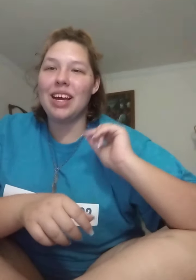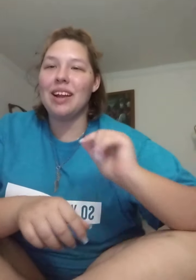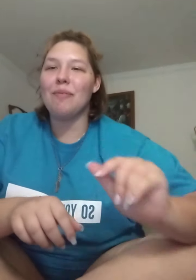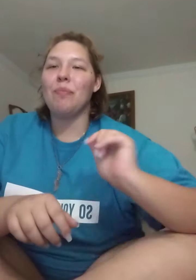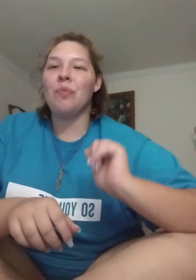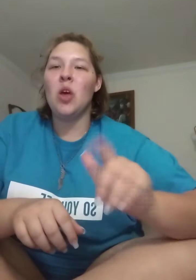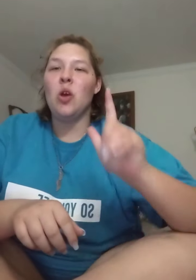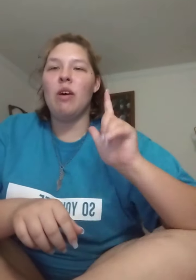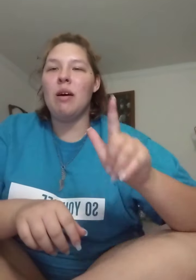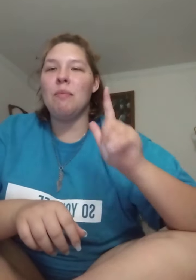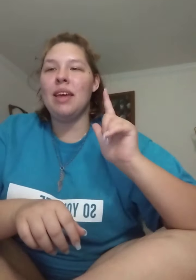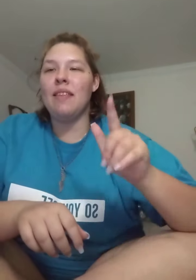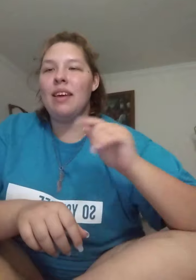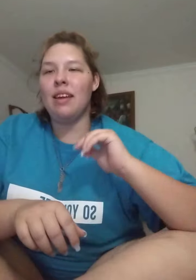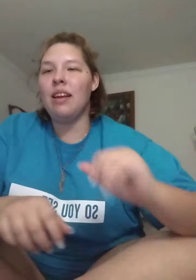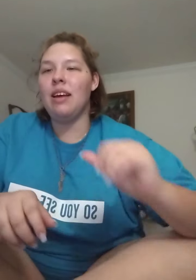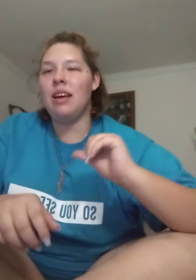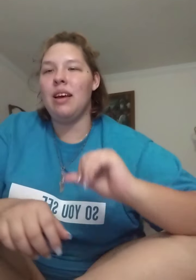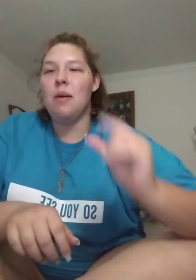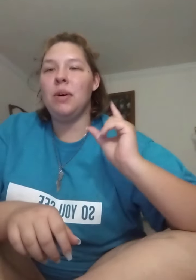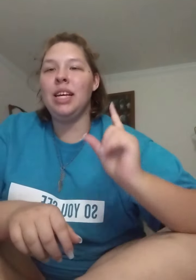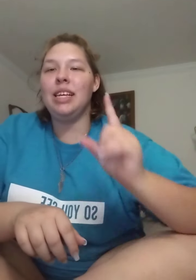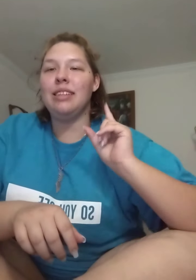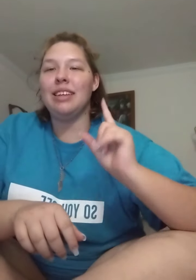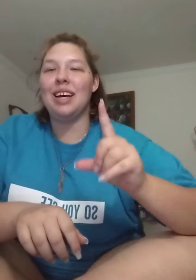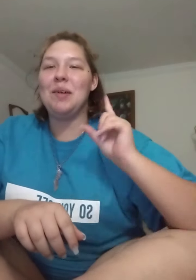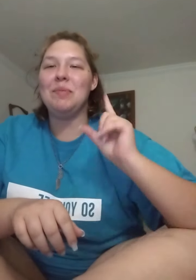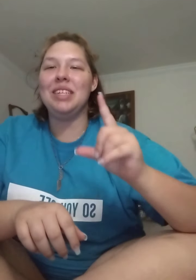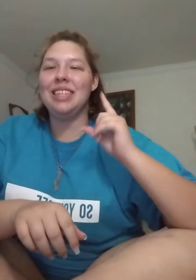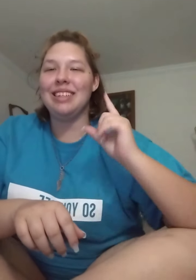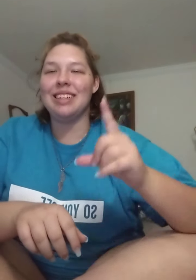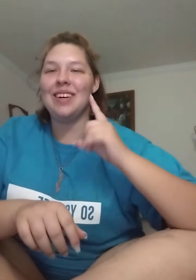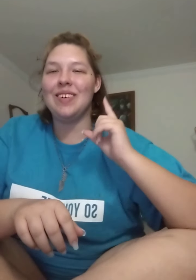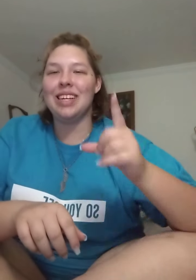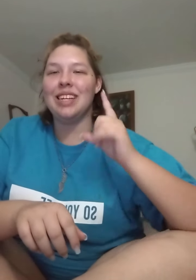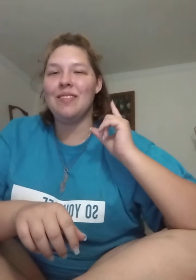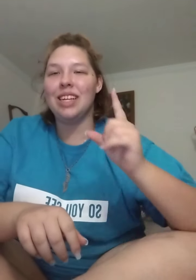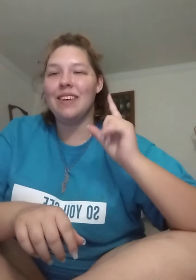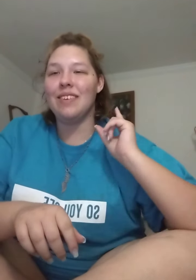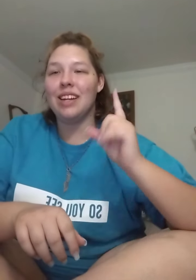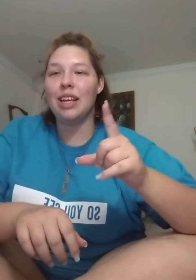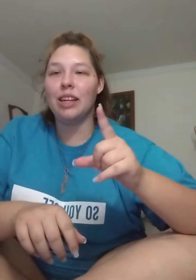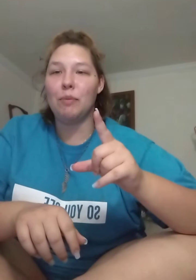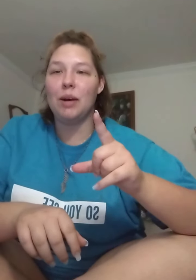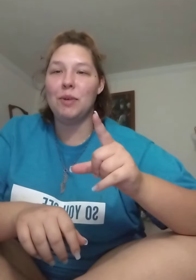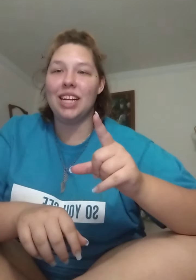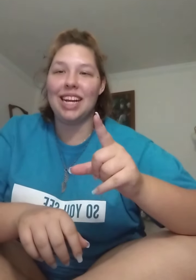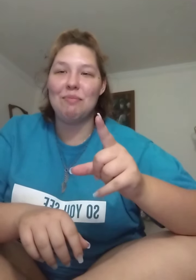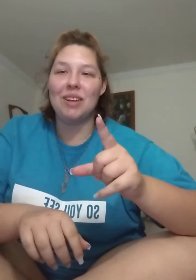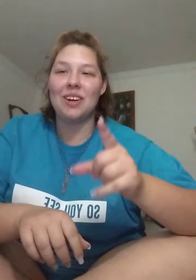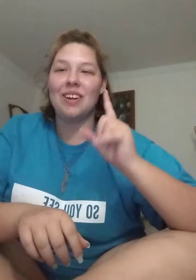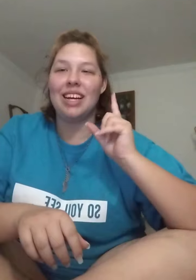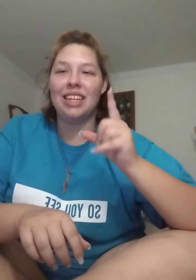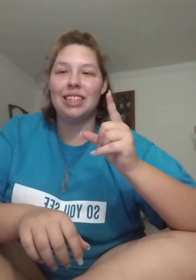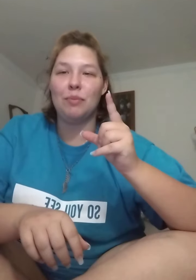away, you want me then? But easy come and easy go, and it's worth it. So anytime I'm being, you let me go. Yeah, anytime